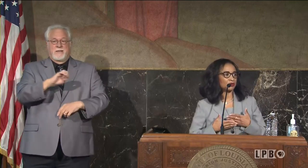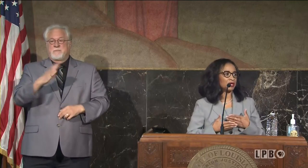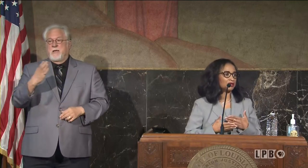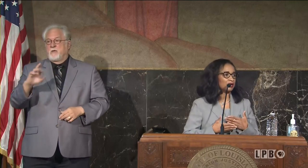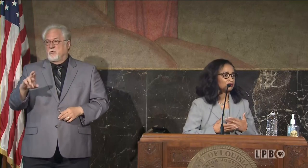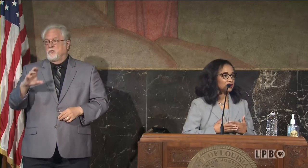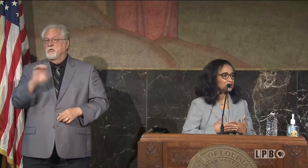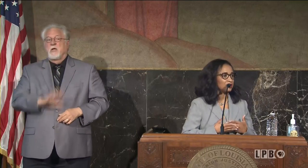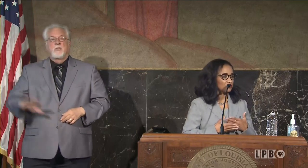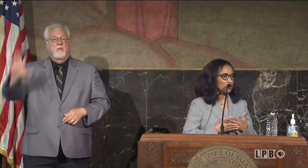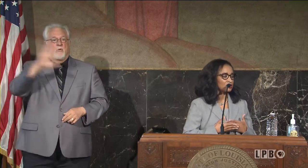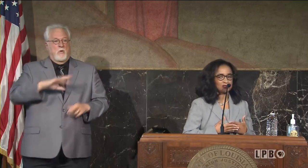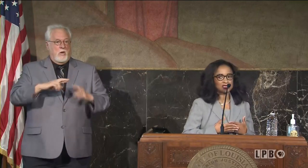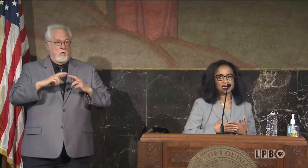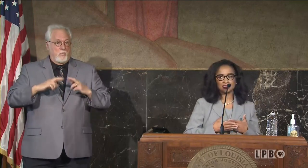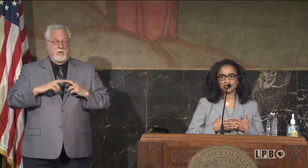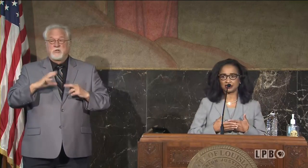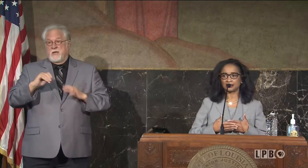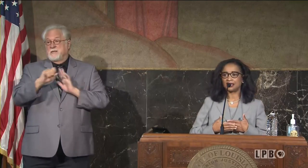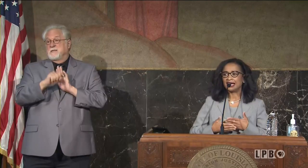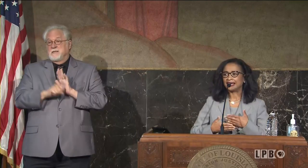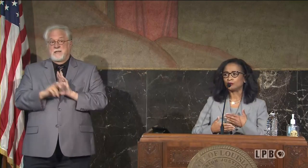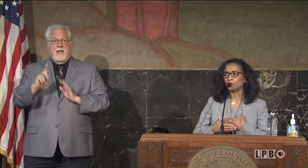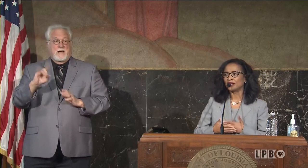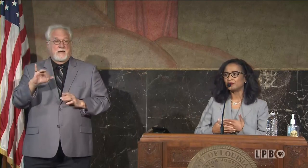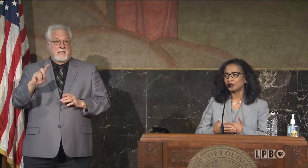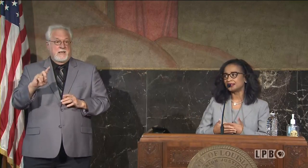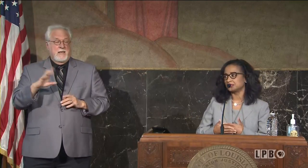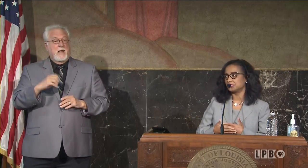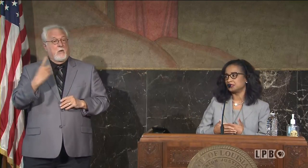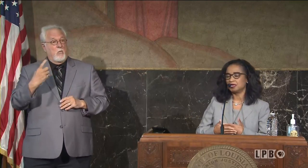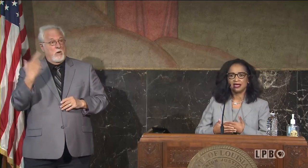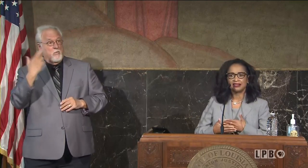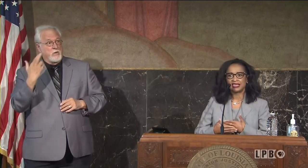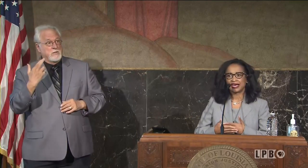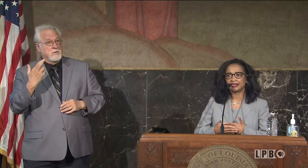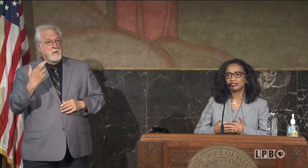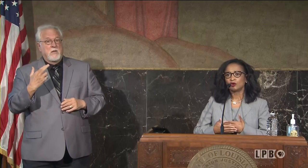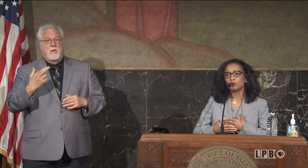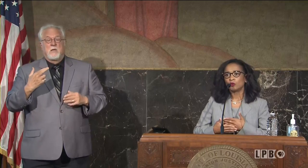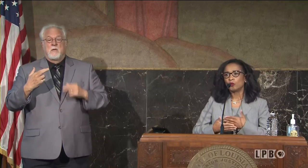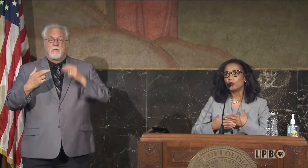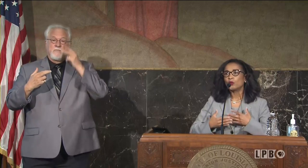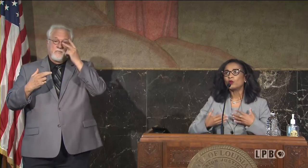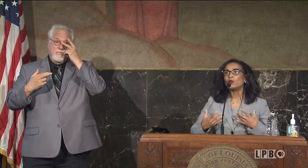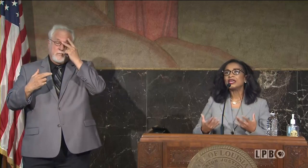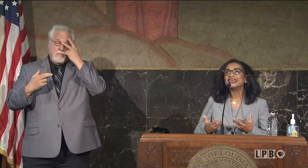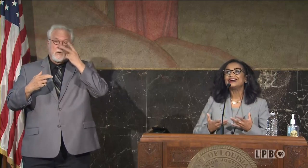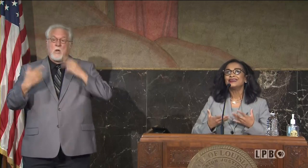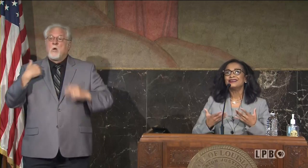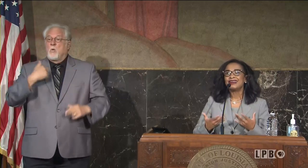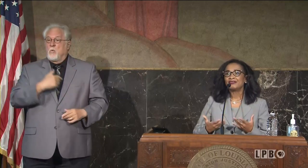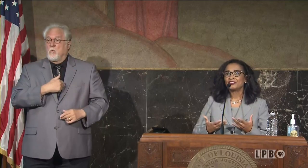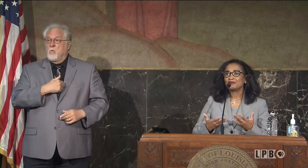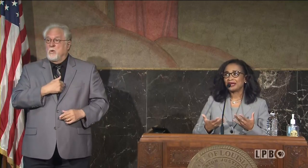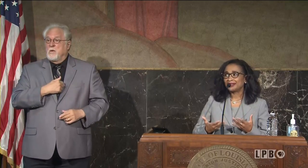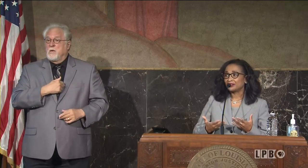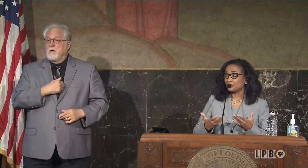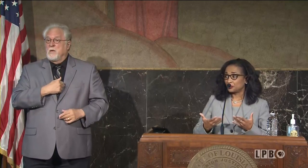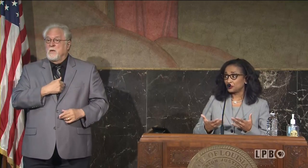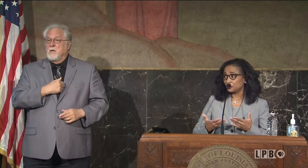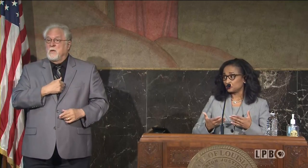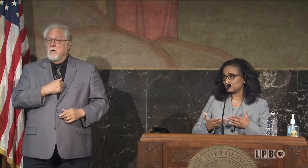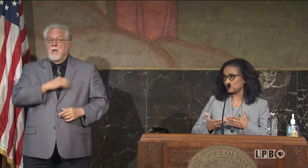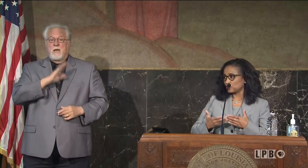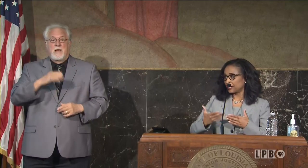Parish and throughout our region and across our state did. And one reason that we never made